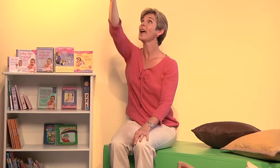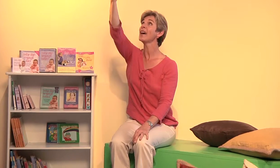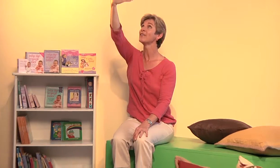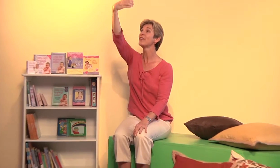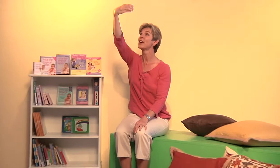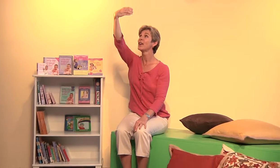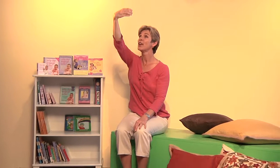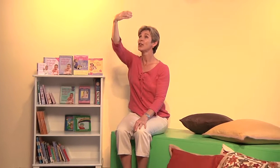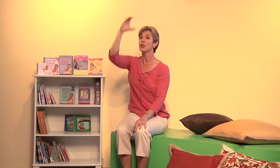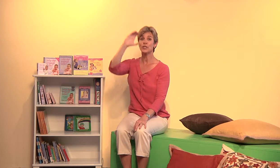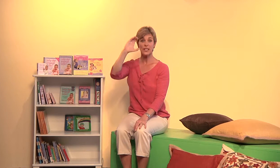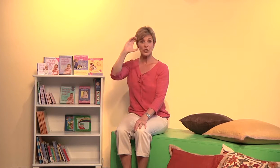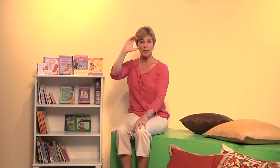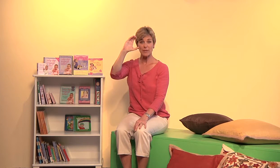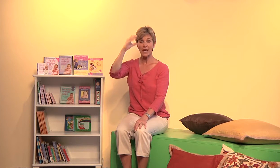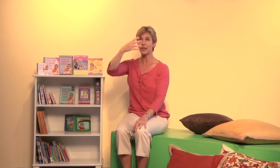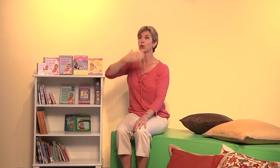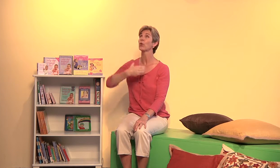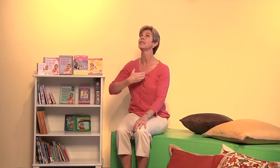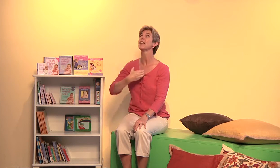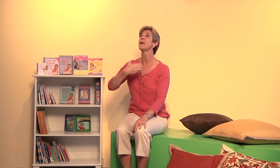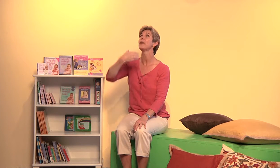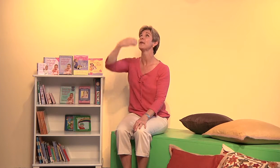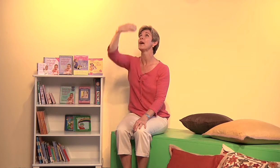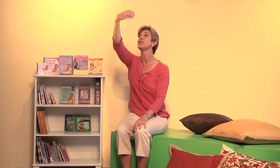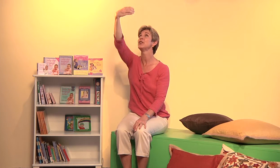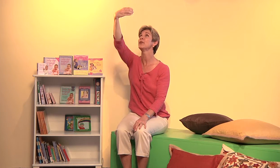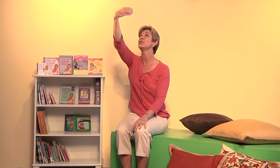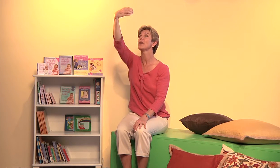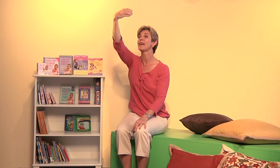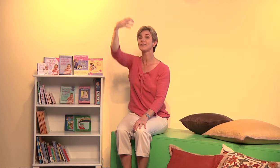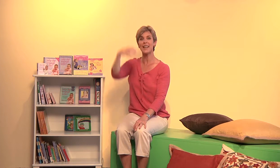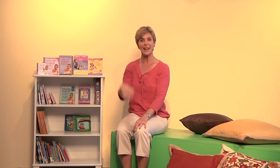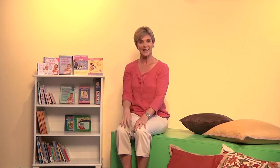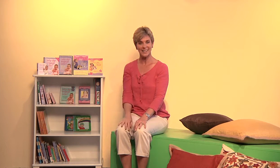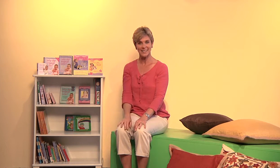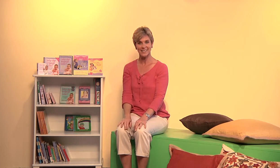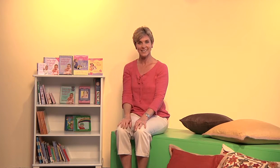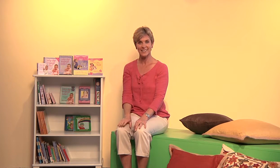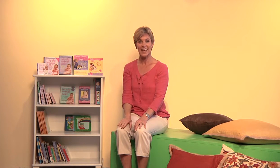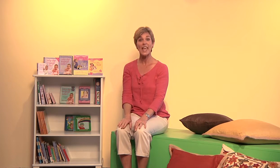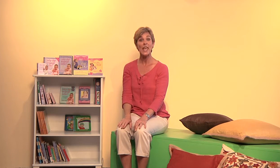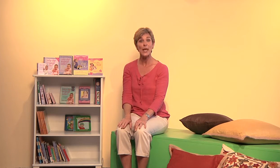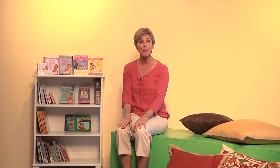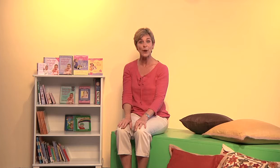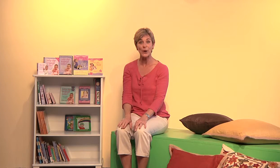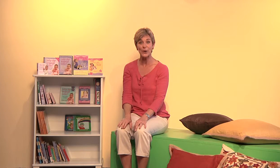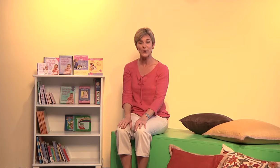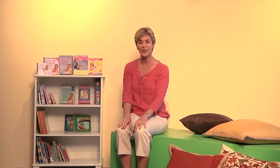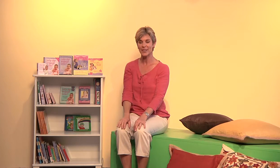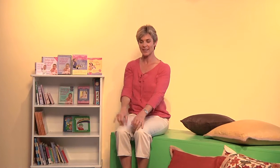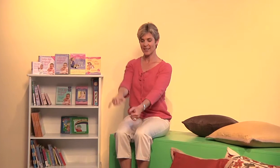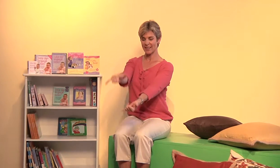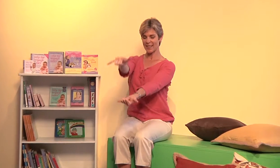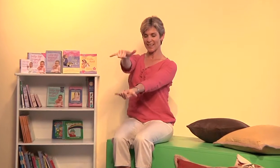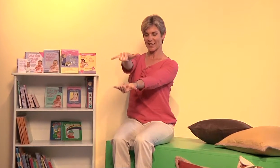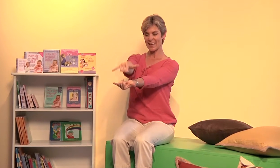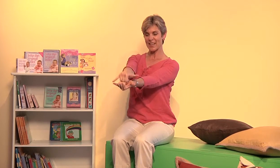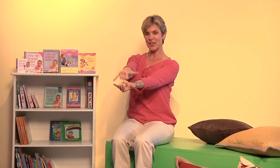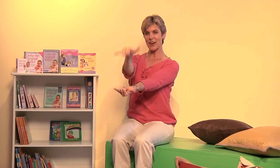Giraffe. Your C-shaped hand runs up an imaginary giraffe's neck. Hippo. Your